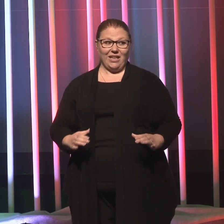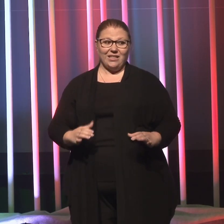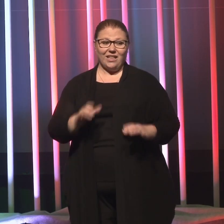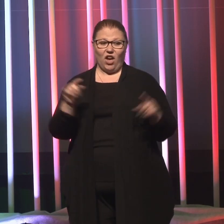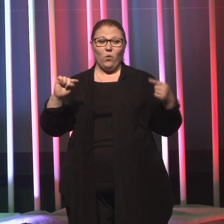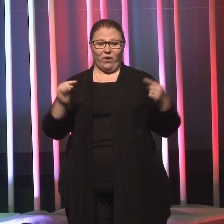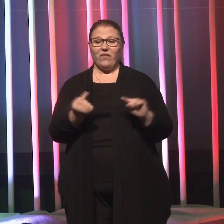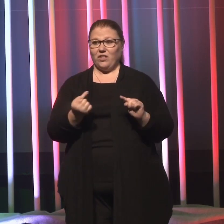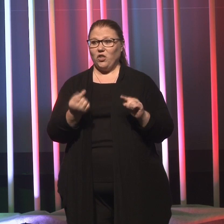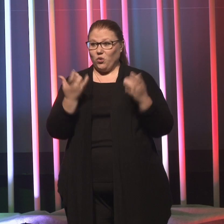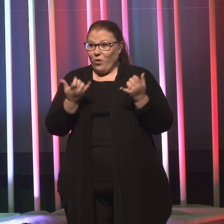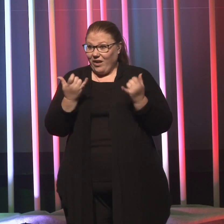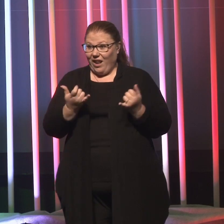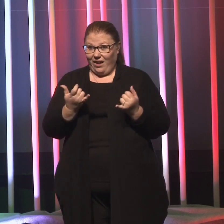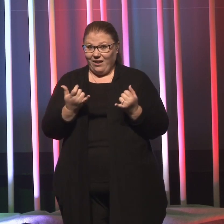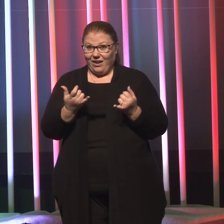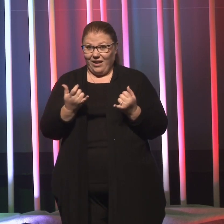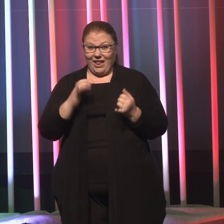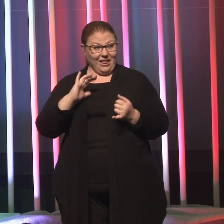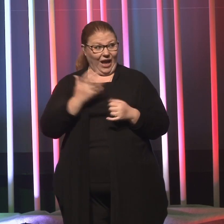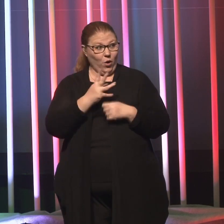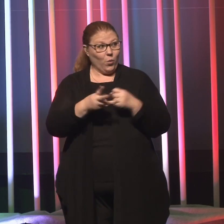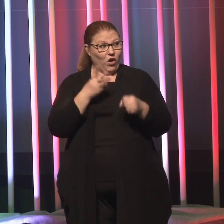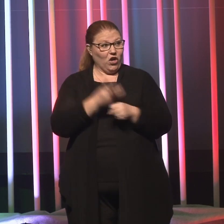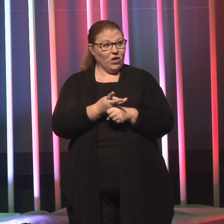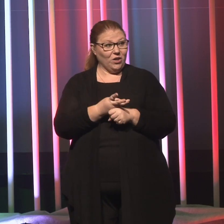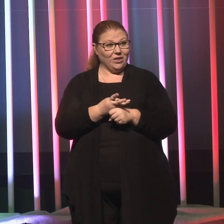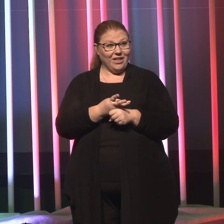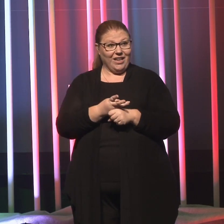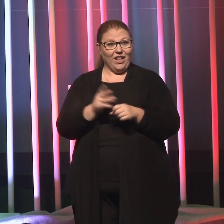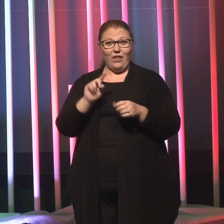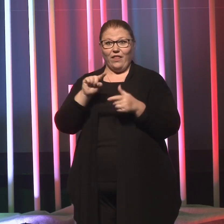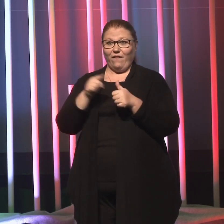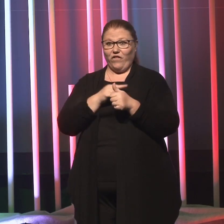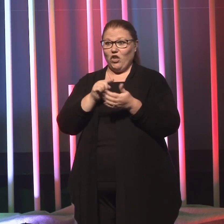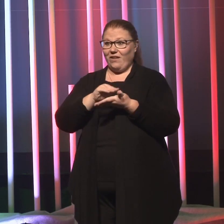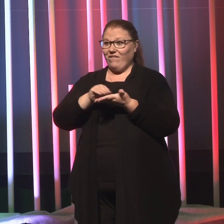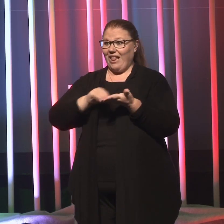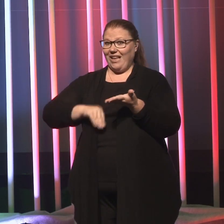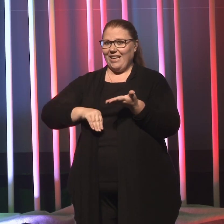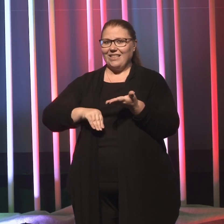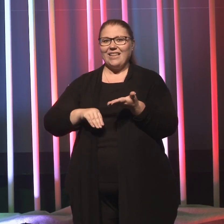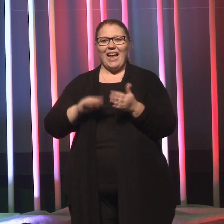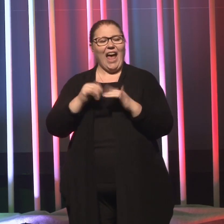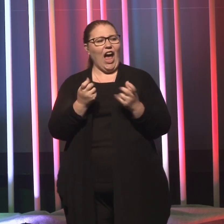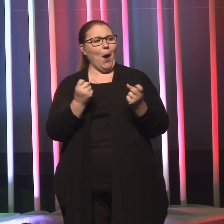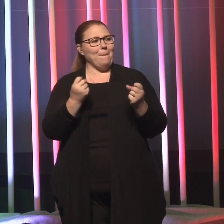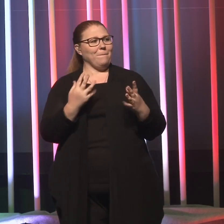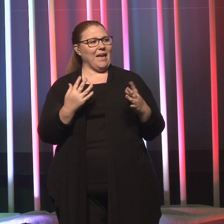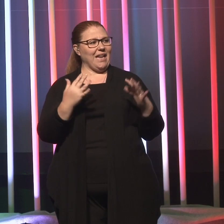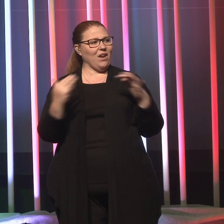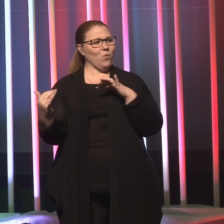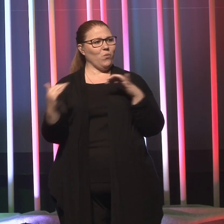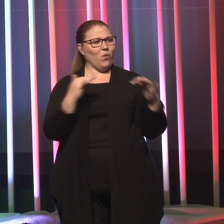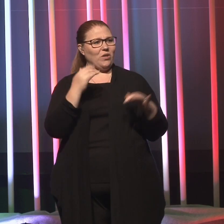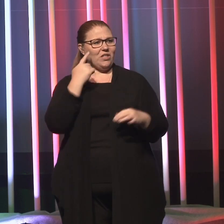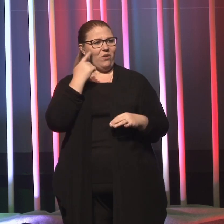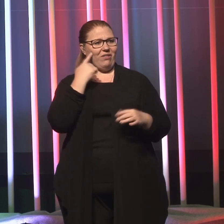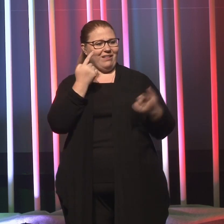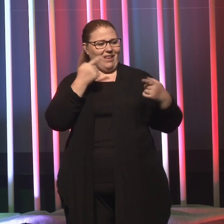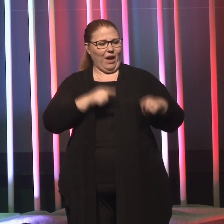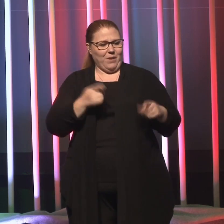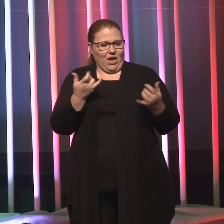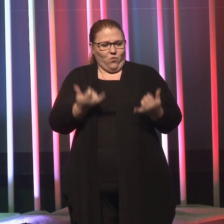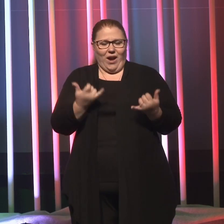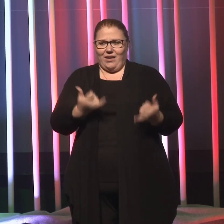Currently in our world, this is your first fill-in, all right? Let's play a little Mad Lib. How many violent conflicts do you think there are